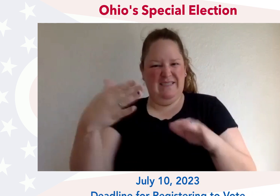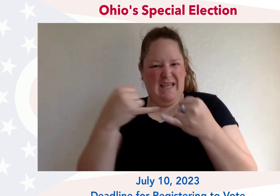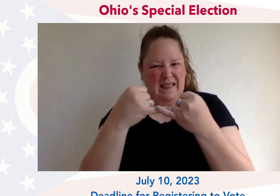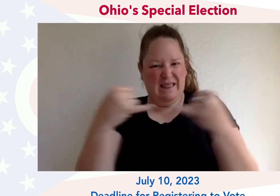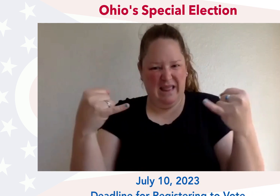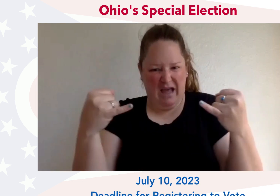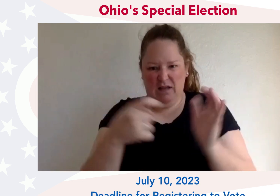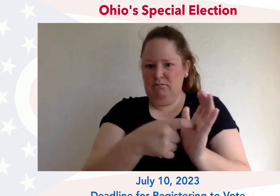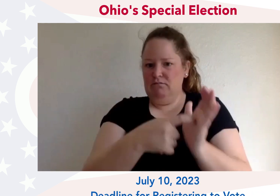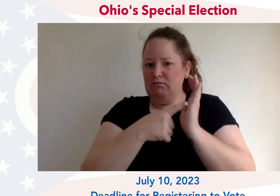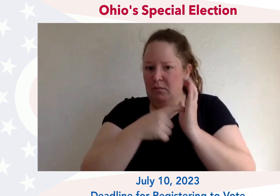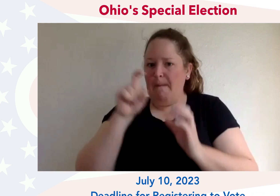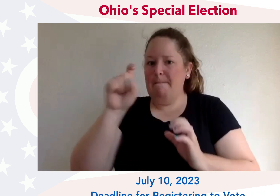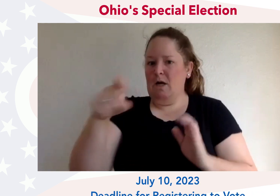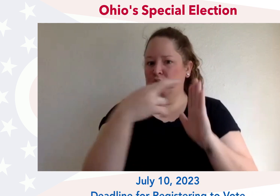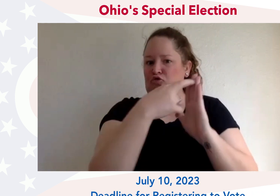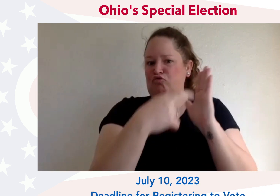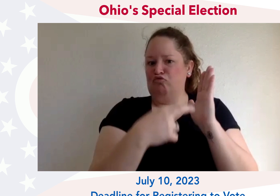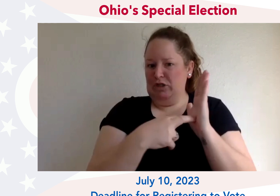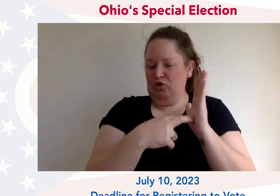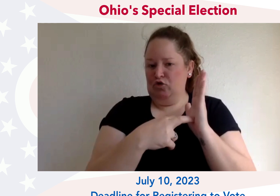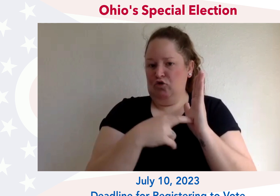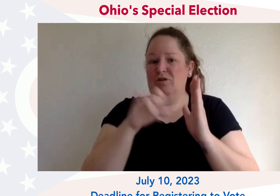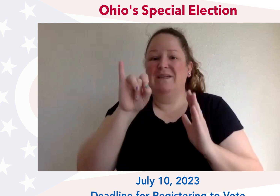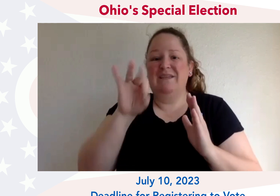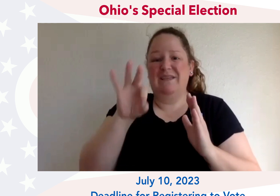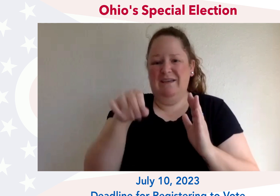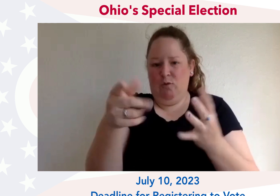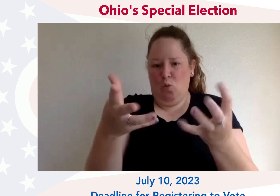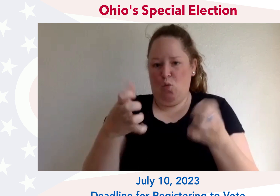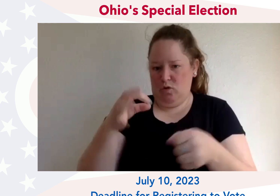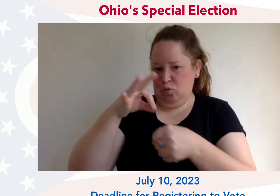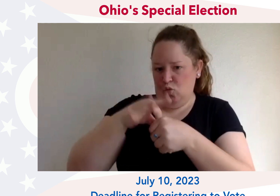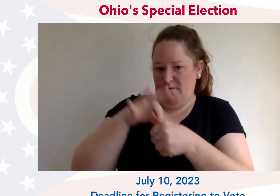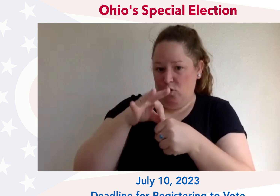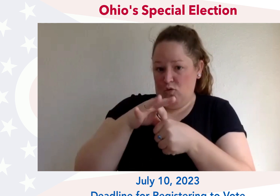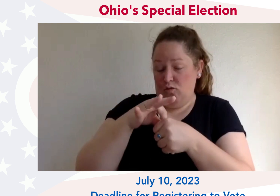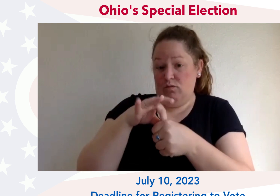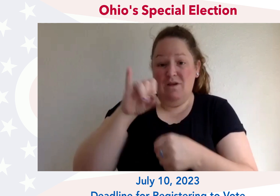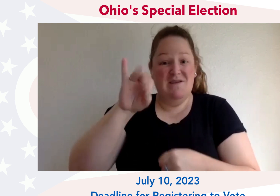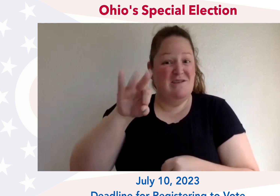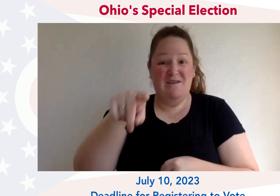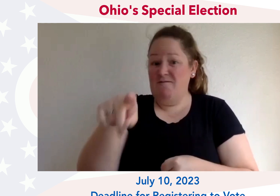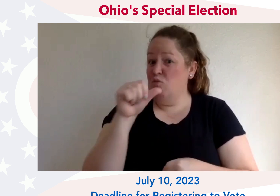2023, and that is the deadline to register to vote.